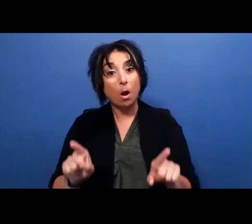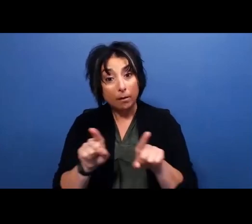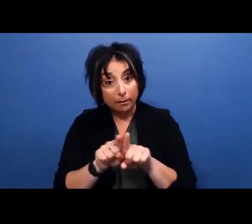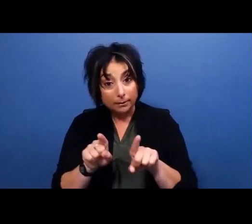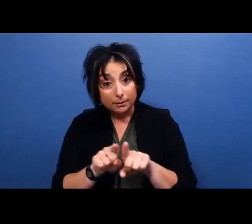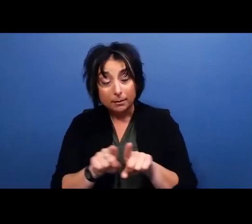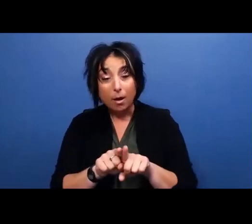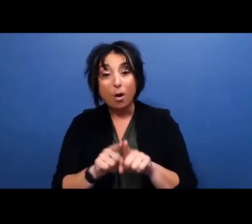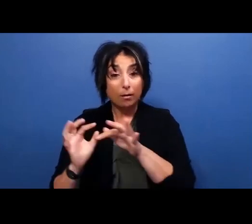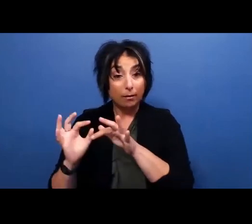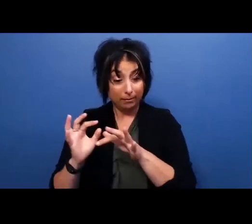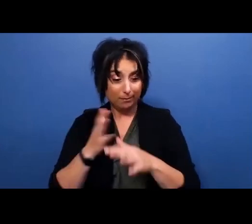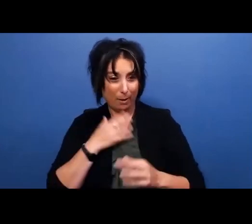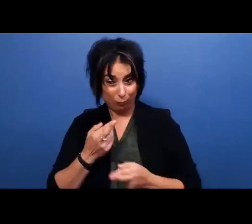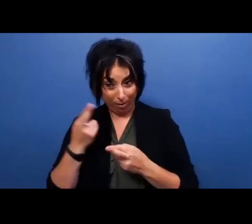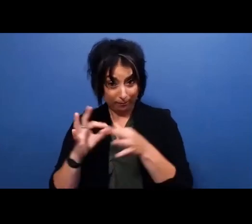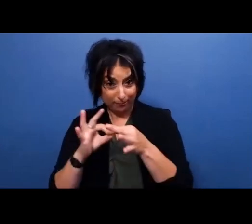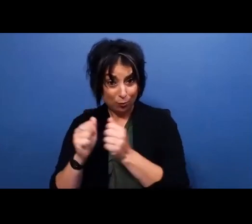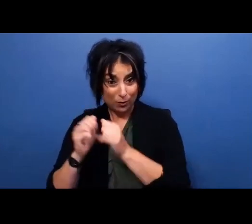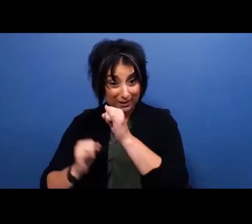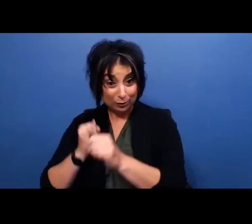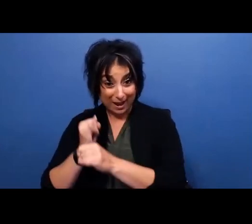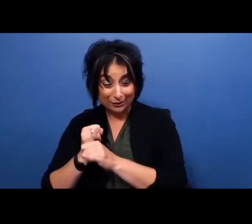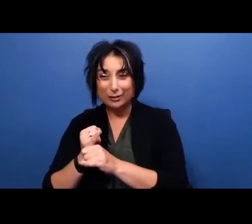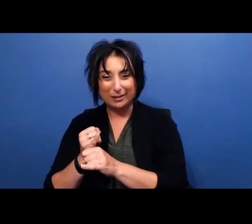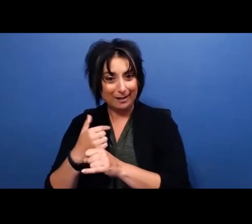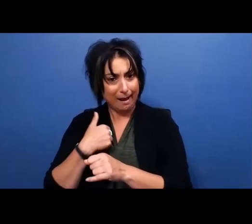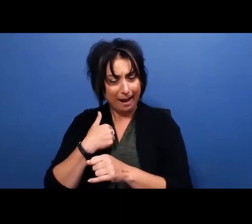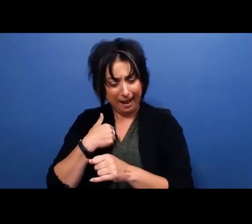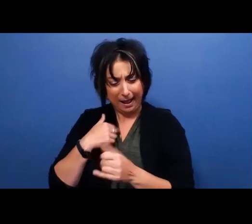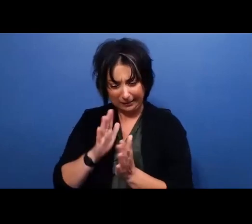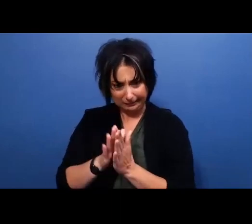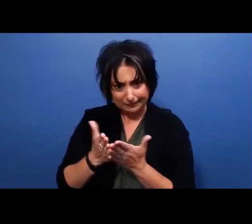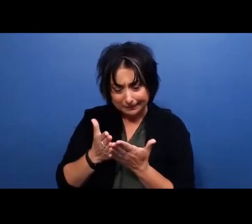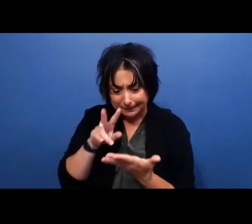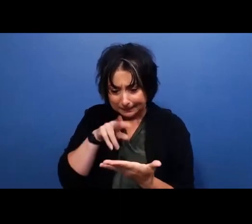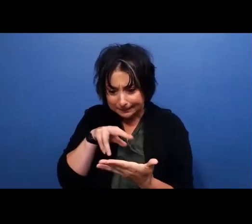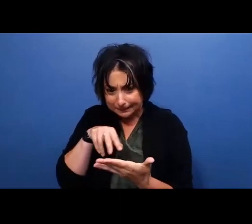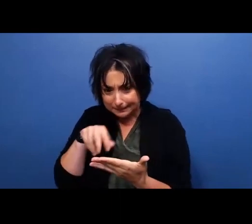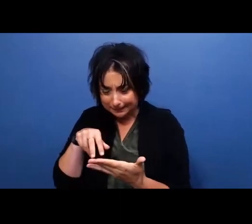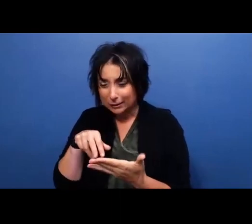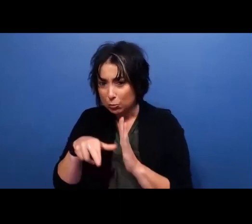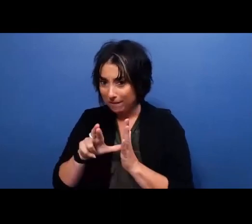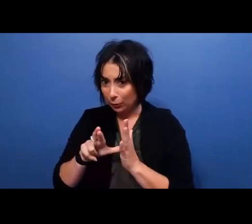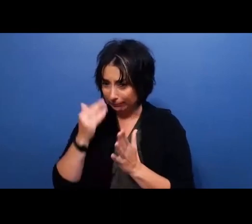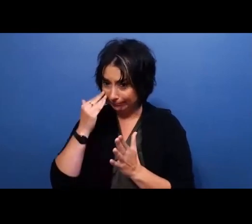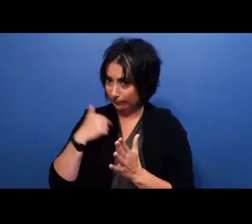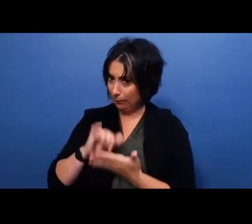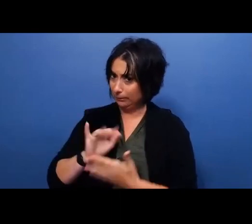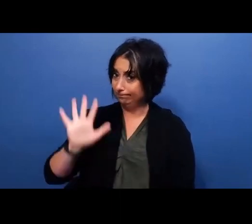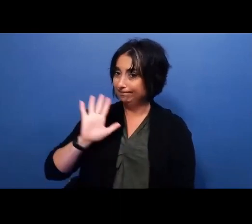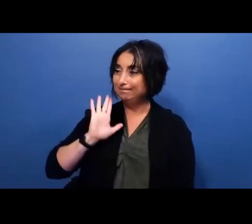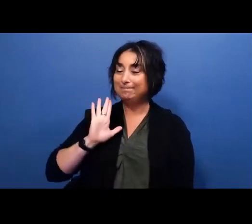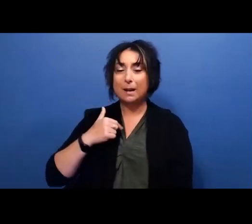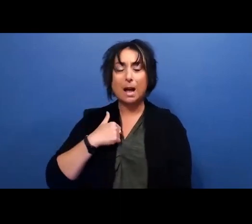the international organizations, when I was reviewing my dissertation a long time ago, I really made